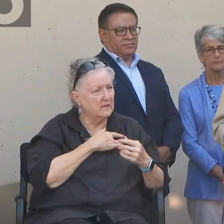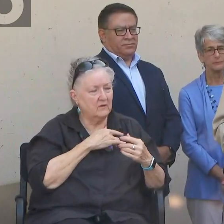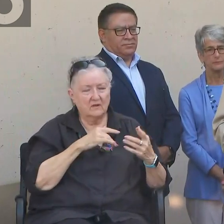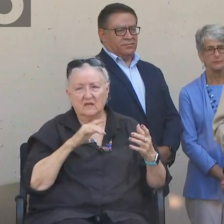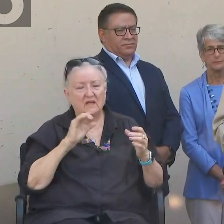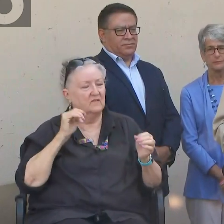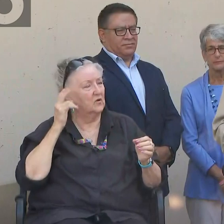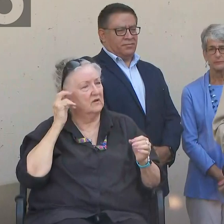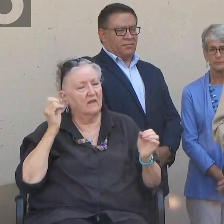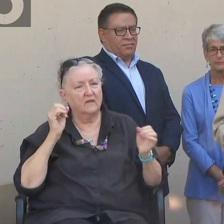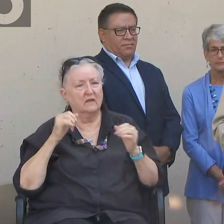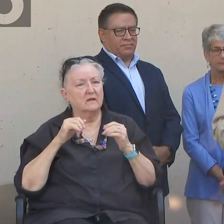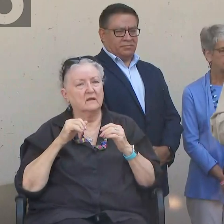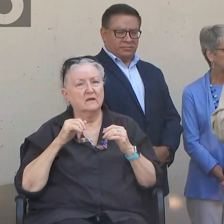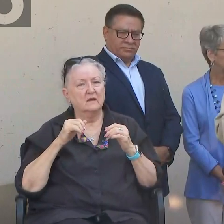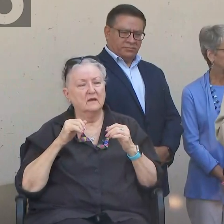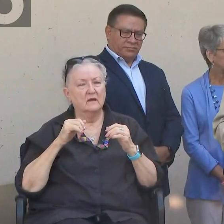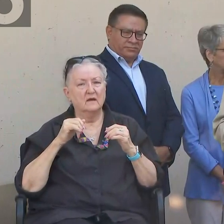I've not heard that. So.